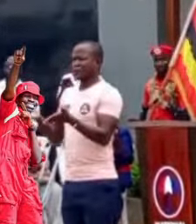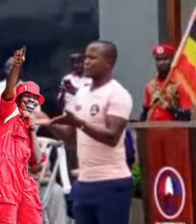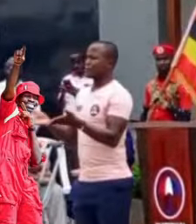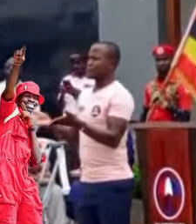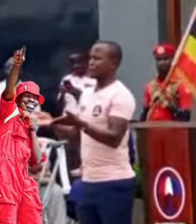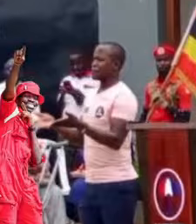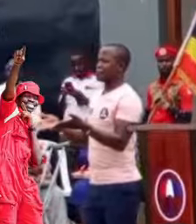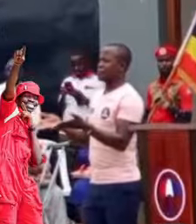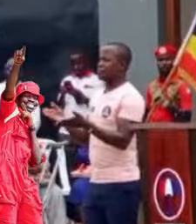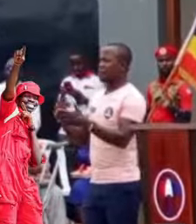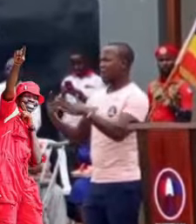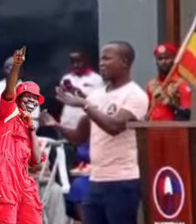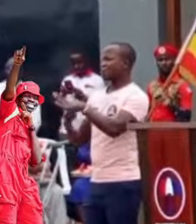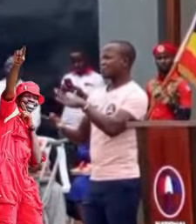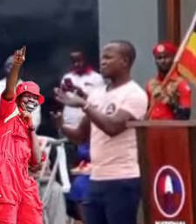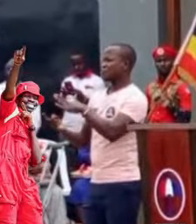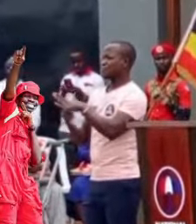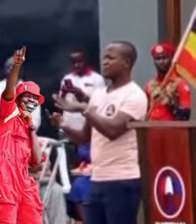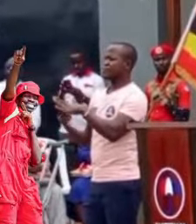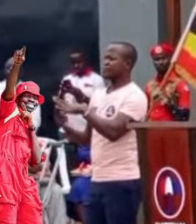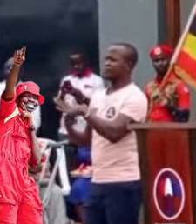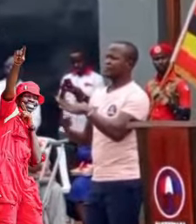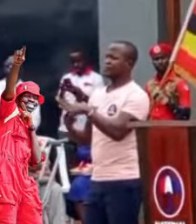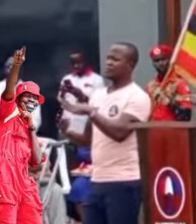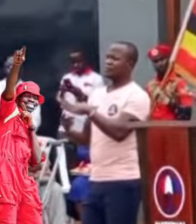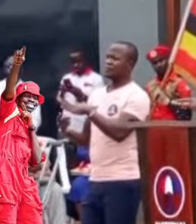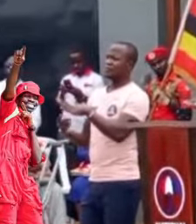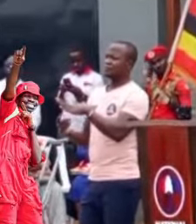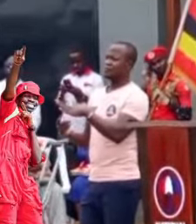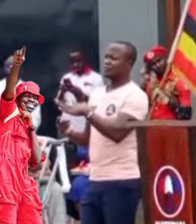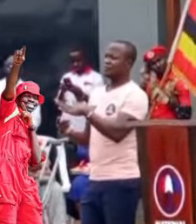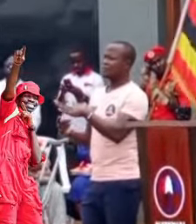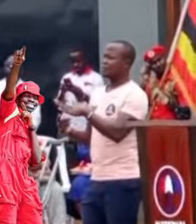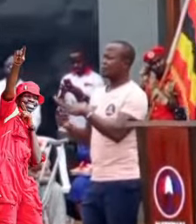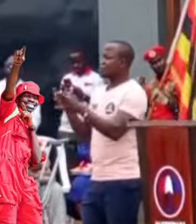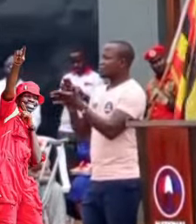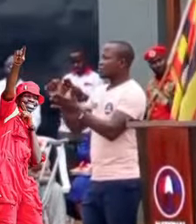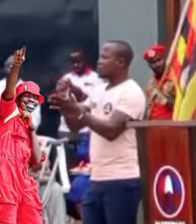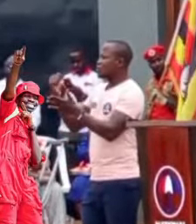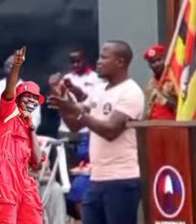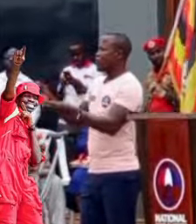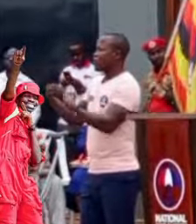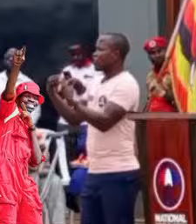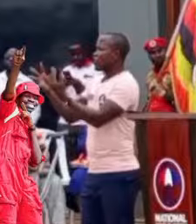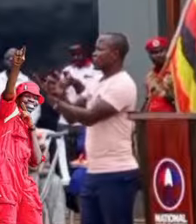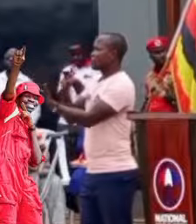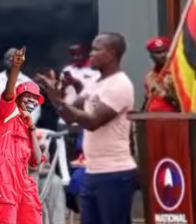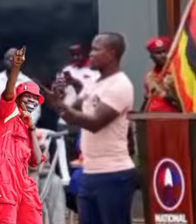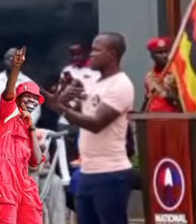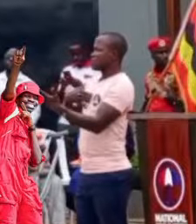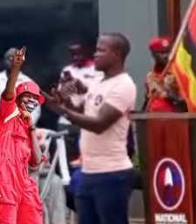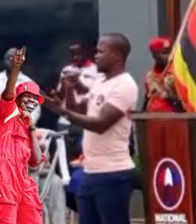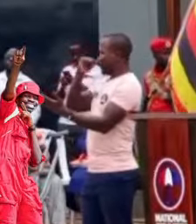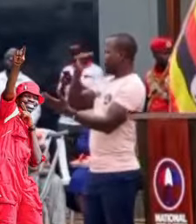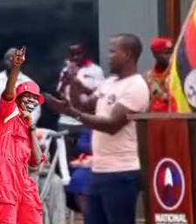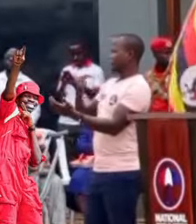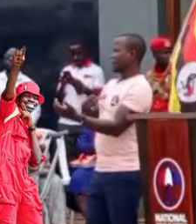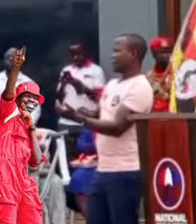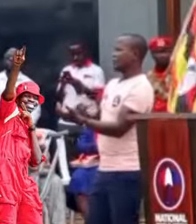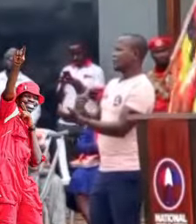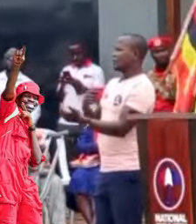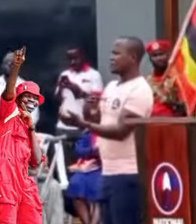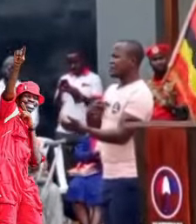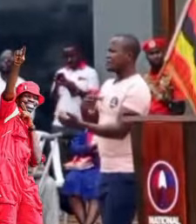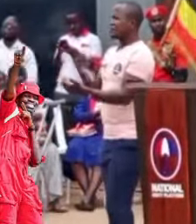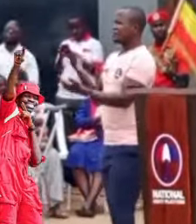these are conditions that you don't give a timeline. I'm proud myself to